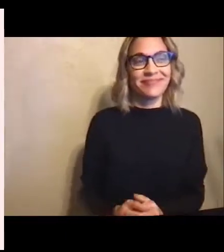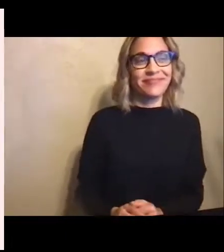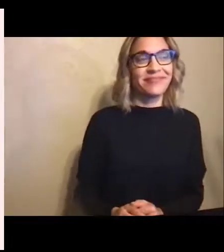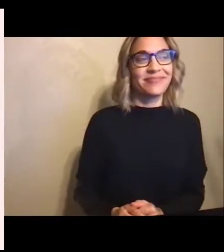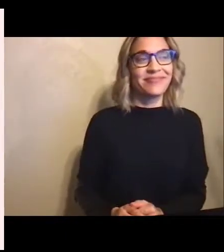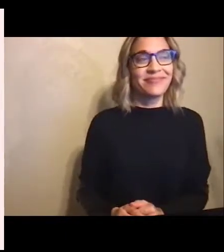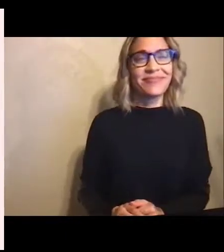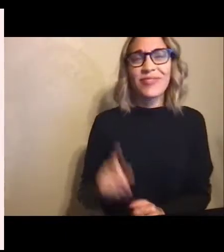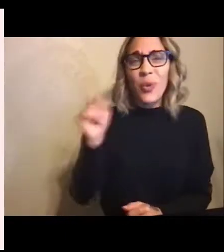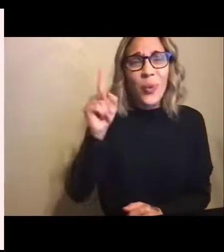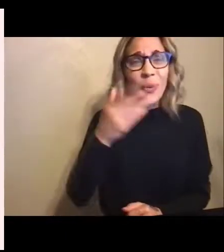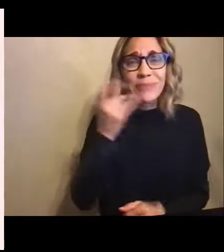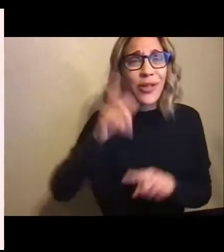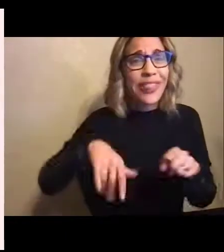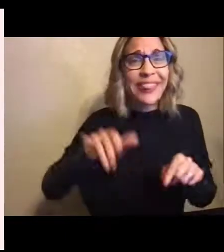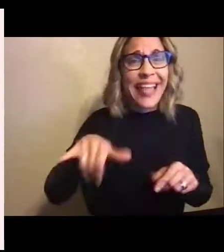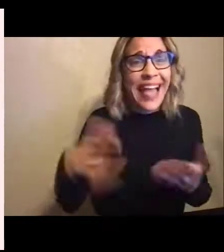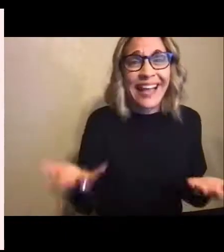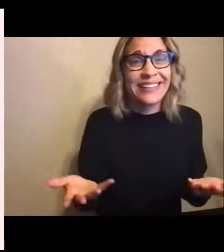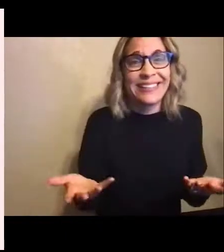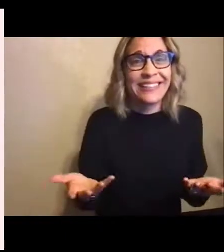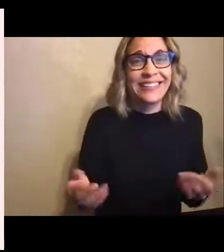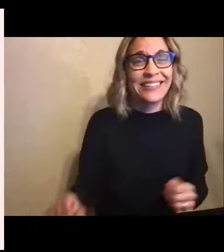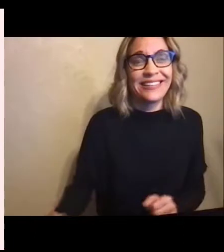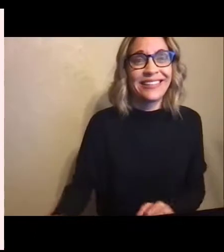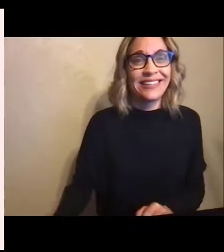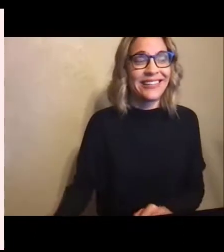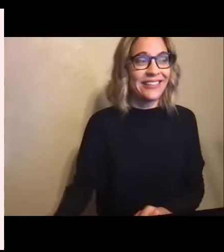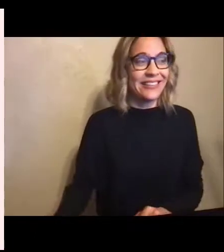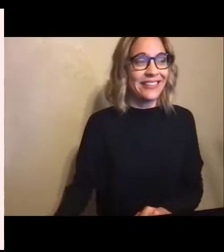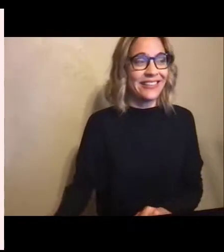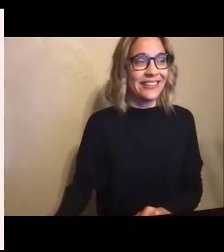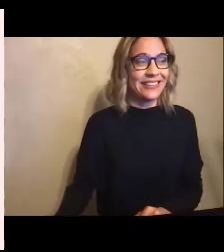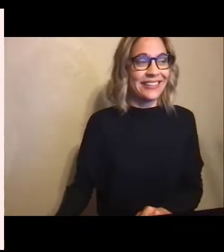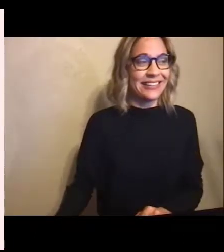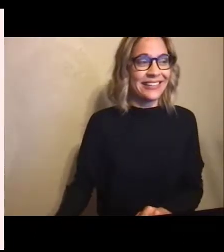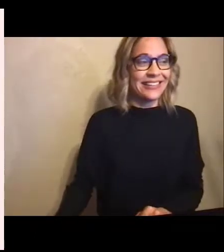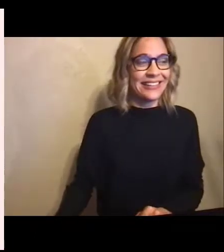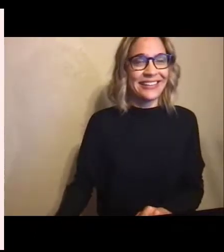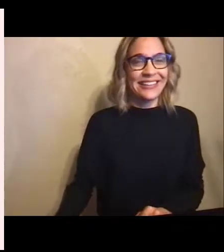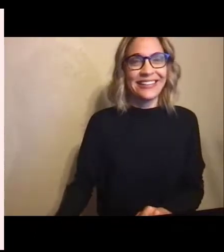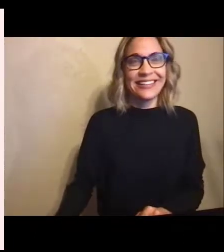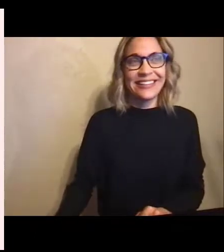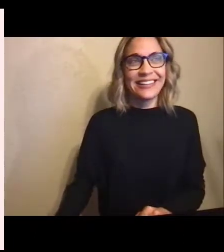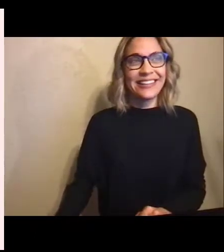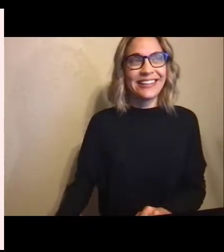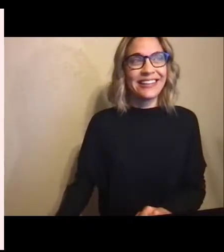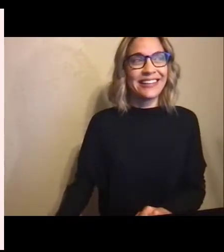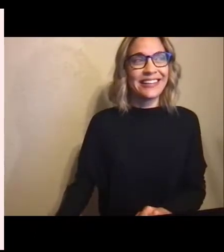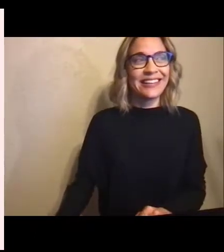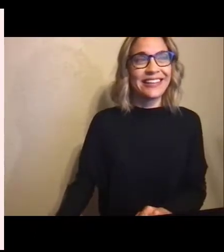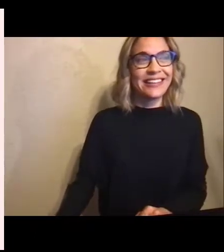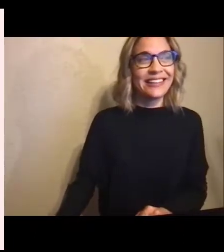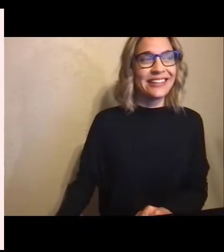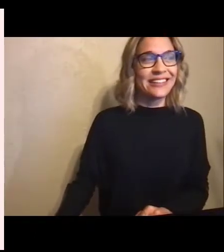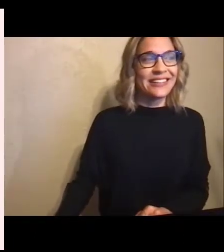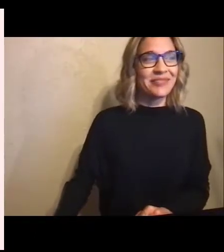automatically will add the Zoom ID. I mean, really, what's better than this? Technology is our best friend sometimes.